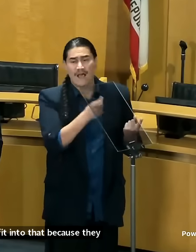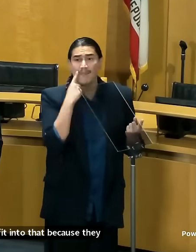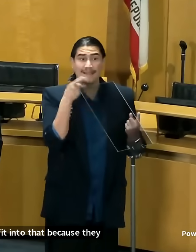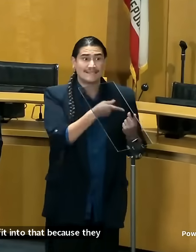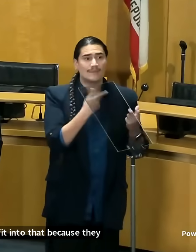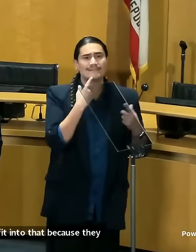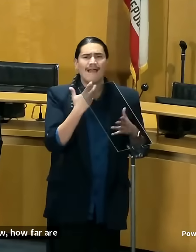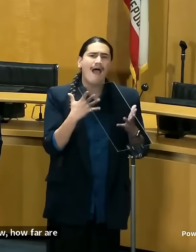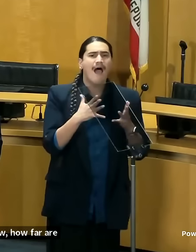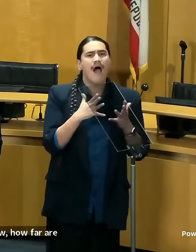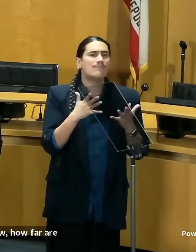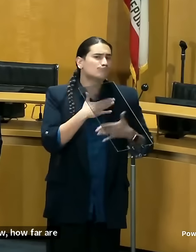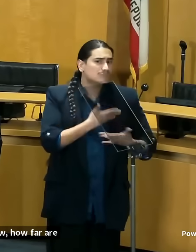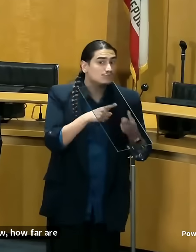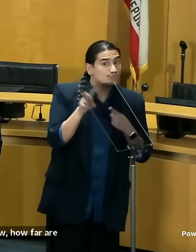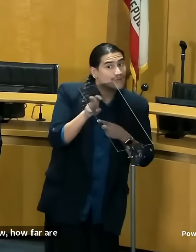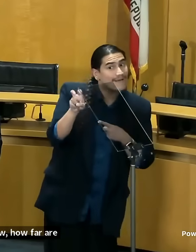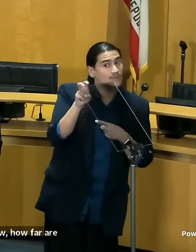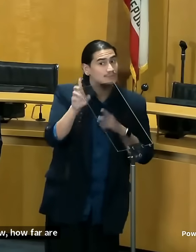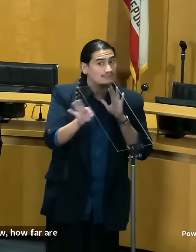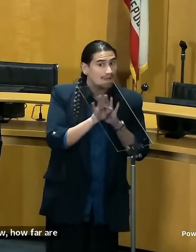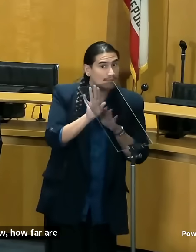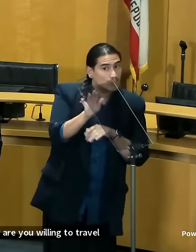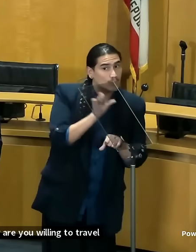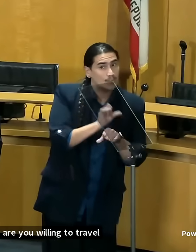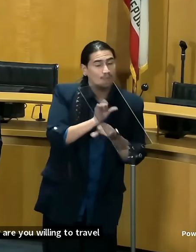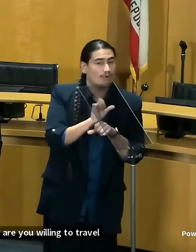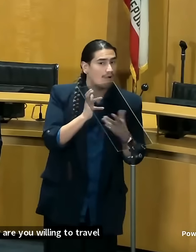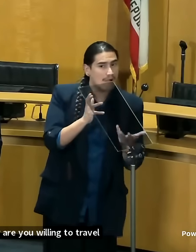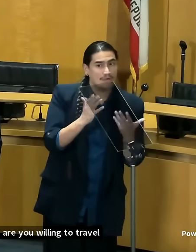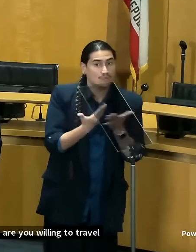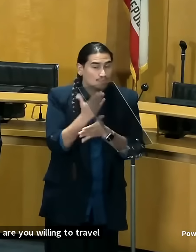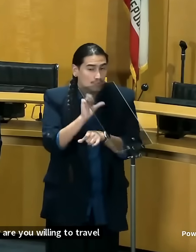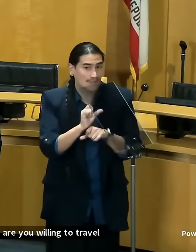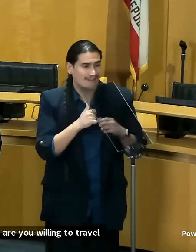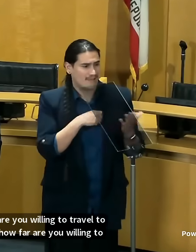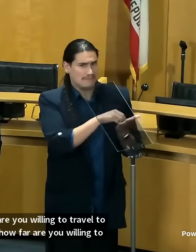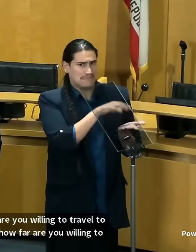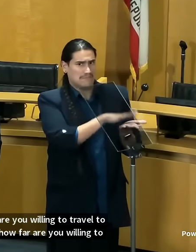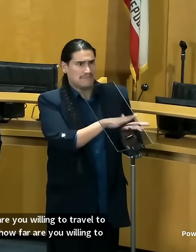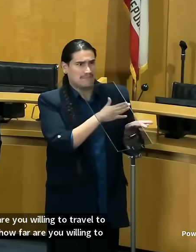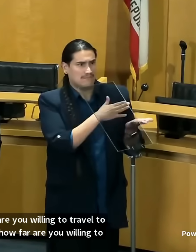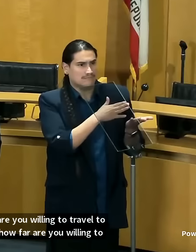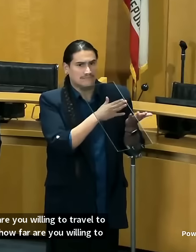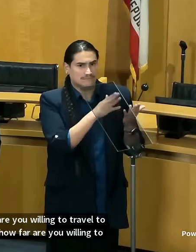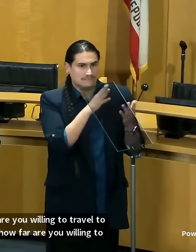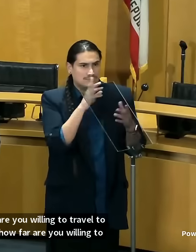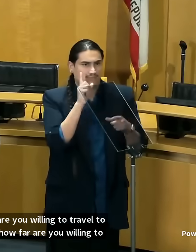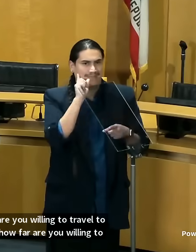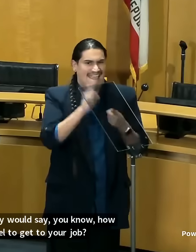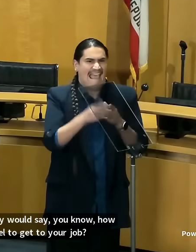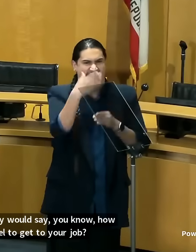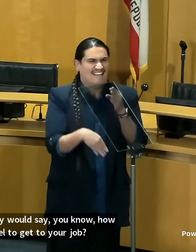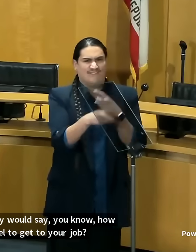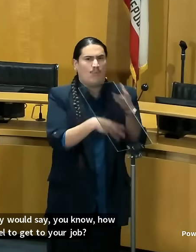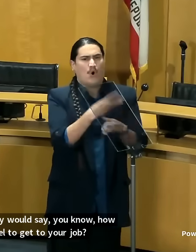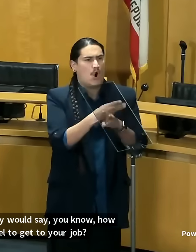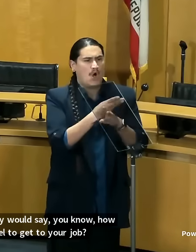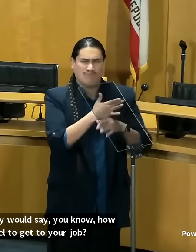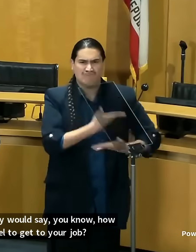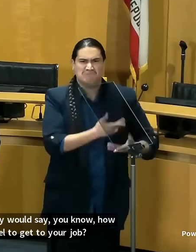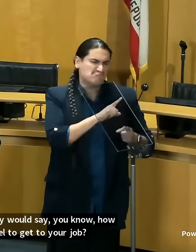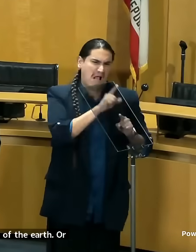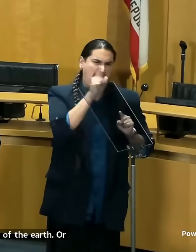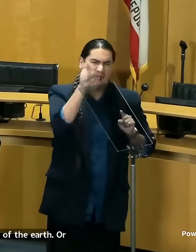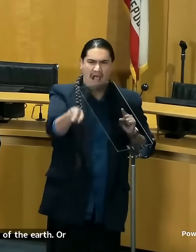far are you willing to travel to get to your job? And I'd write the ends of the earth. Or they'd